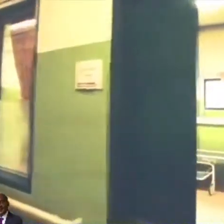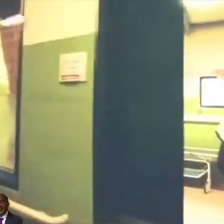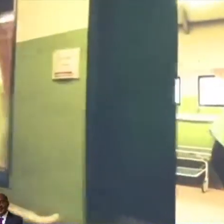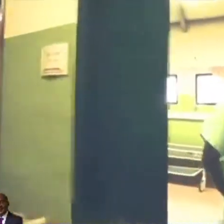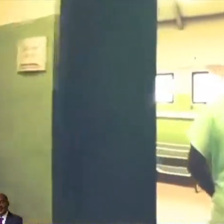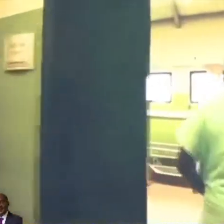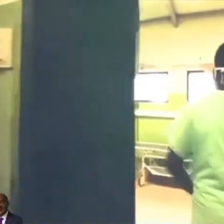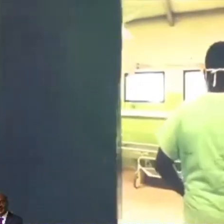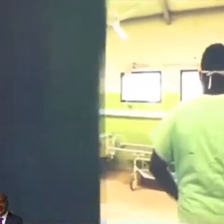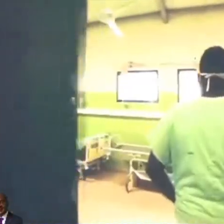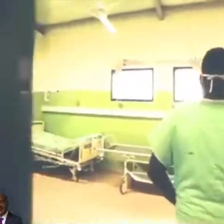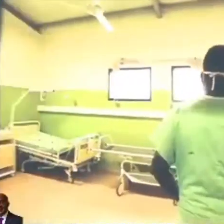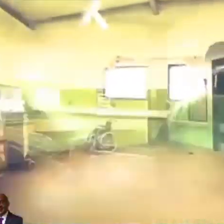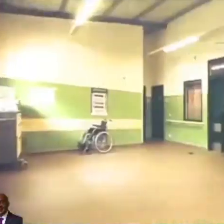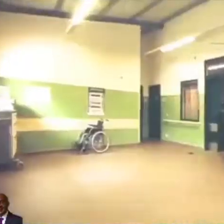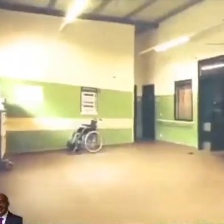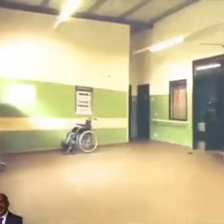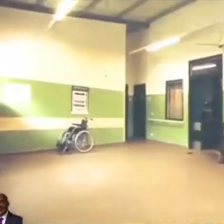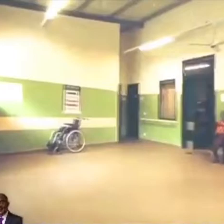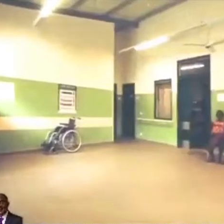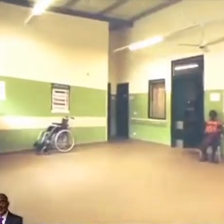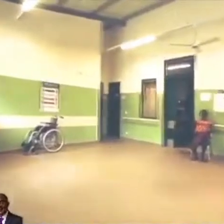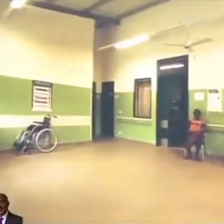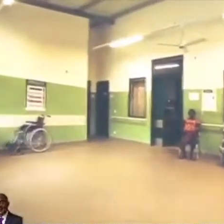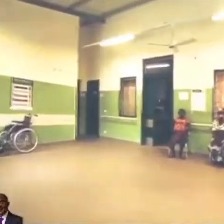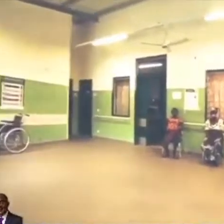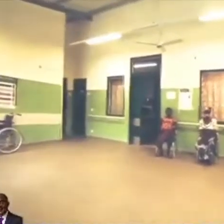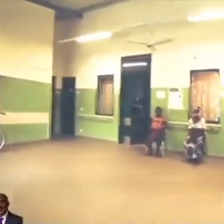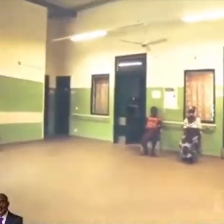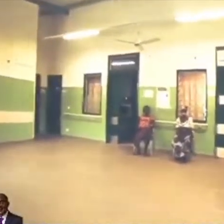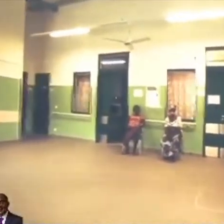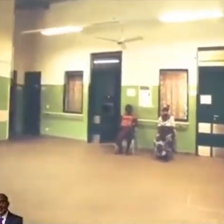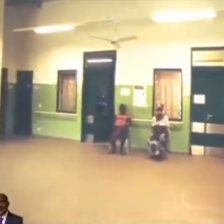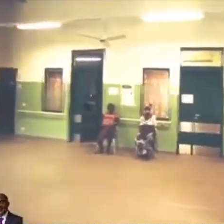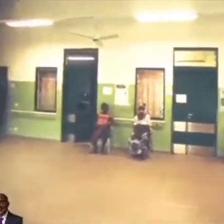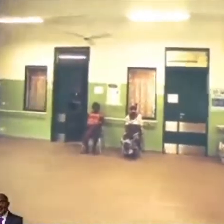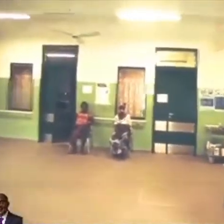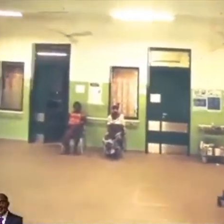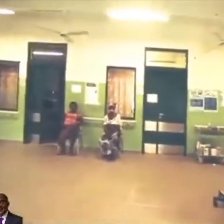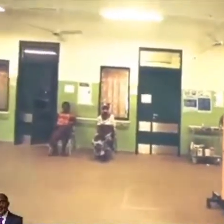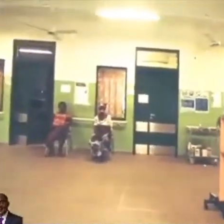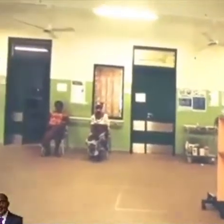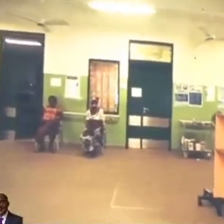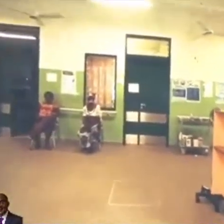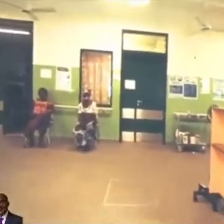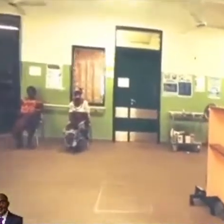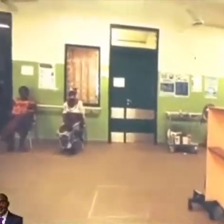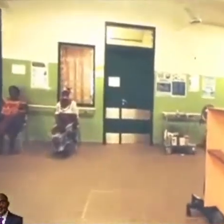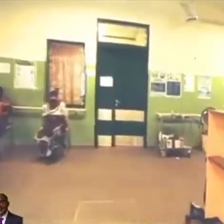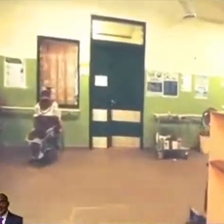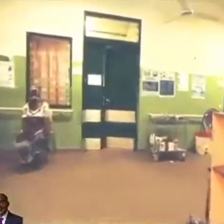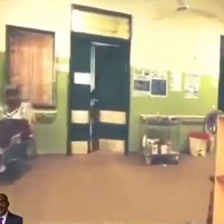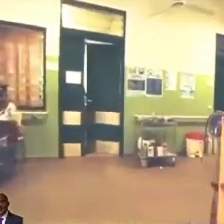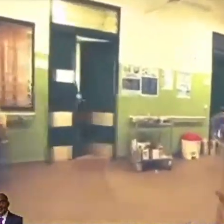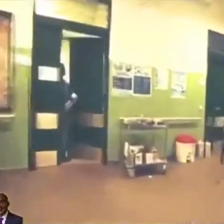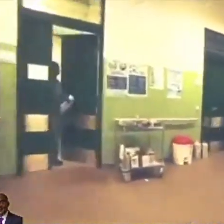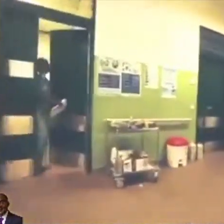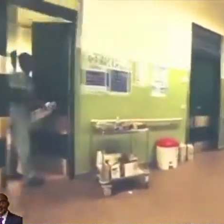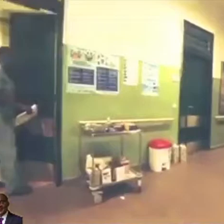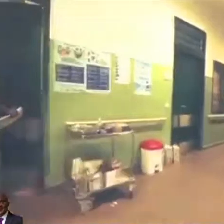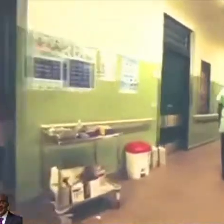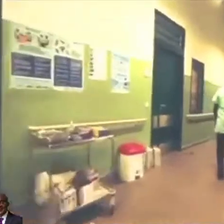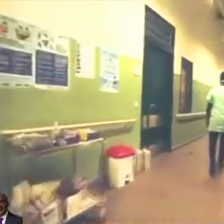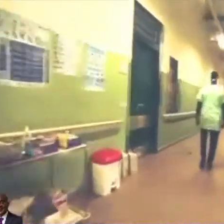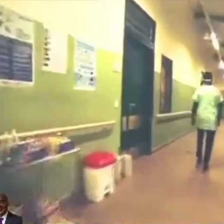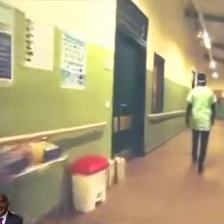facilities to deliver on that hope. Without infrastructure, diagnosis cannot occur to allow treatment to